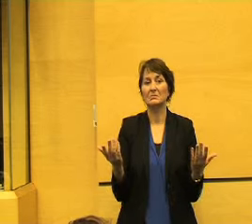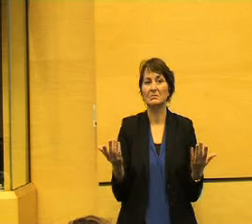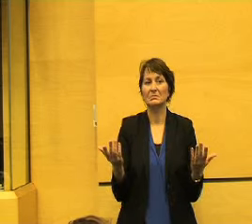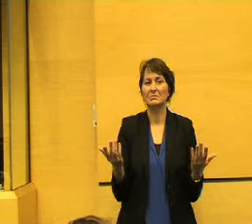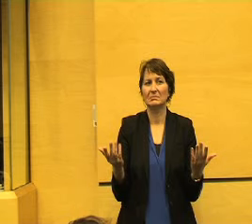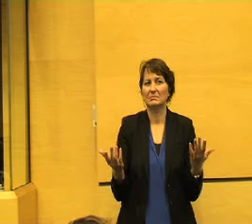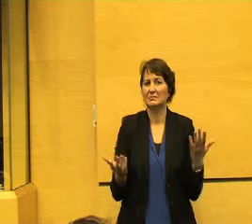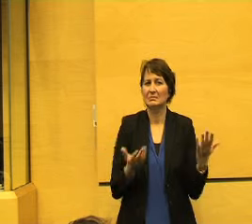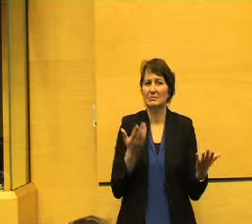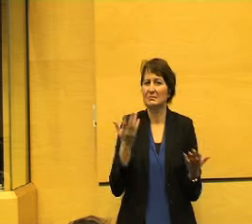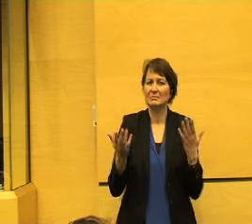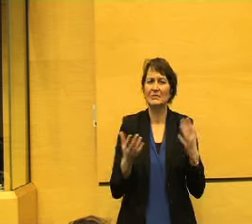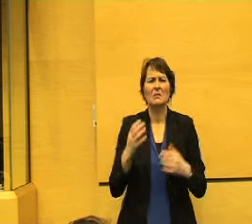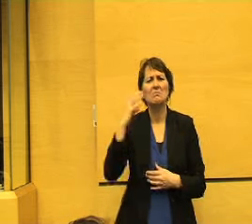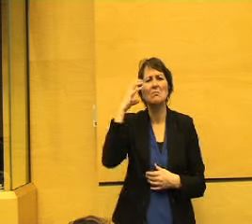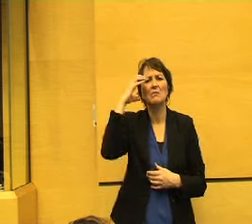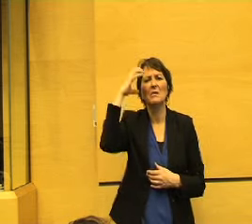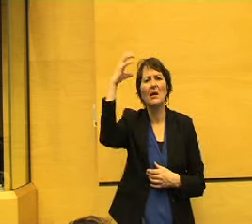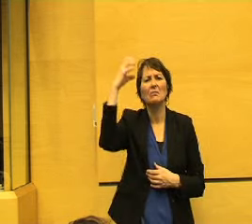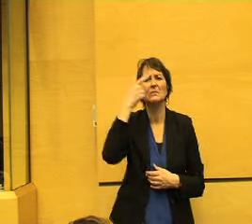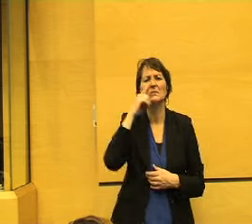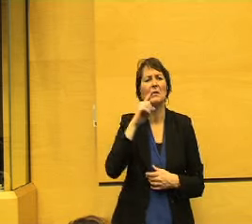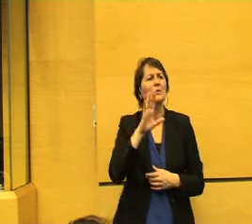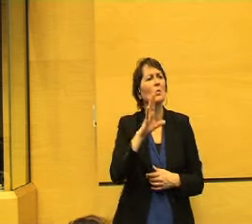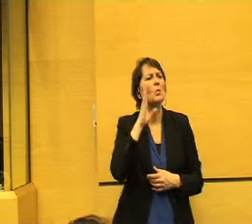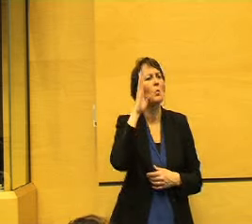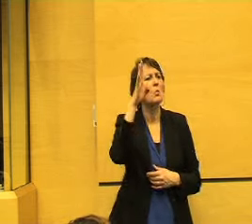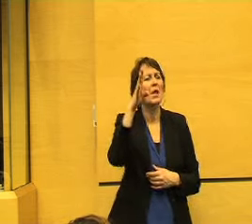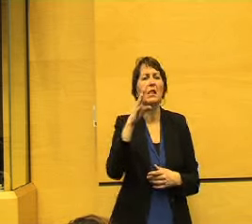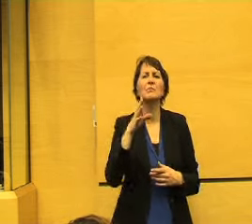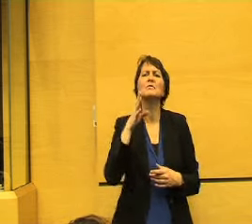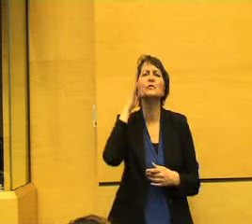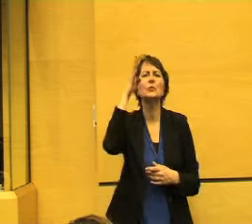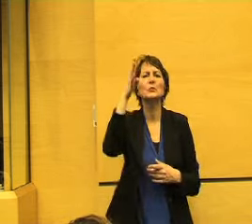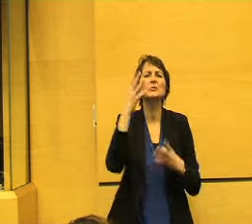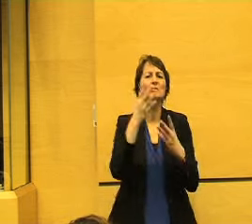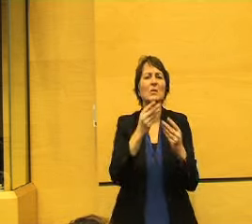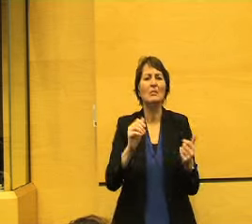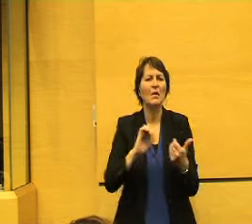What will the state party do about that in the future?